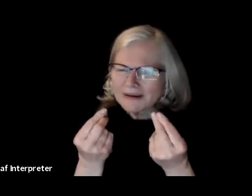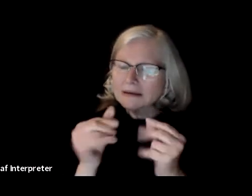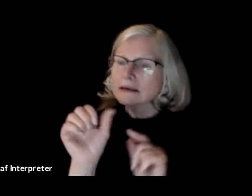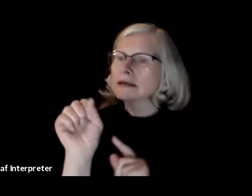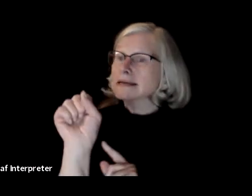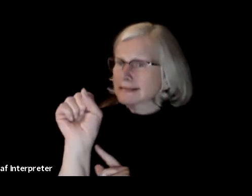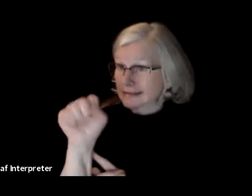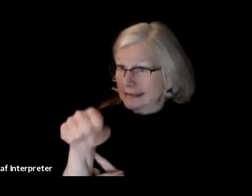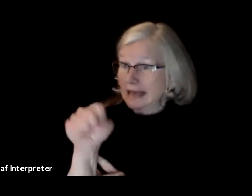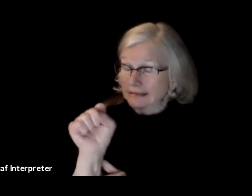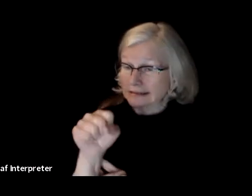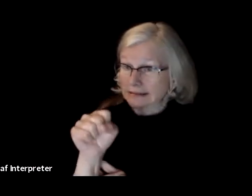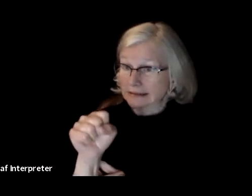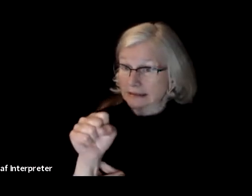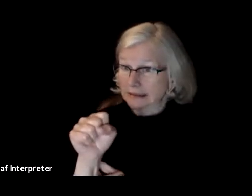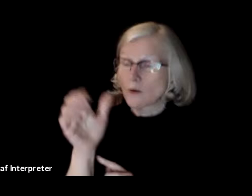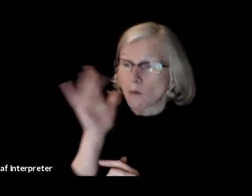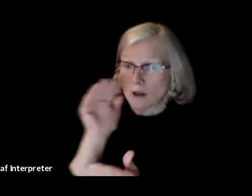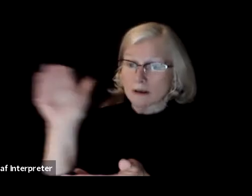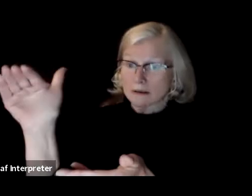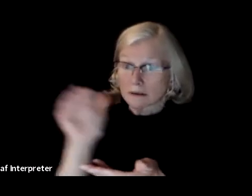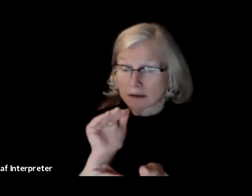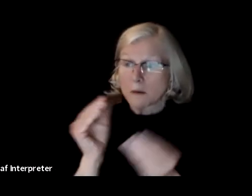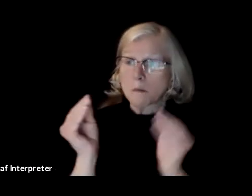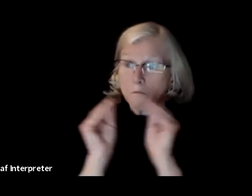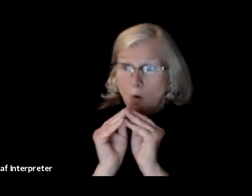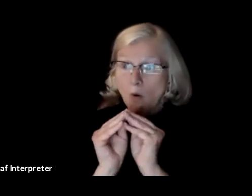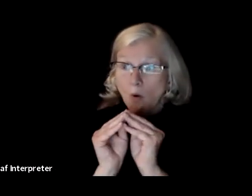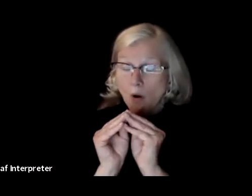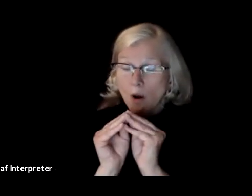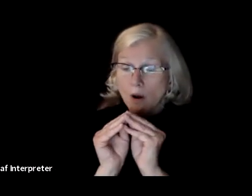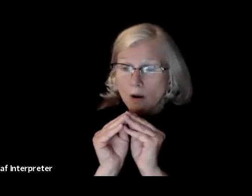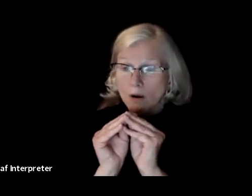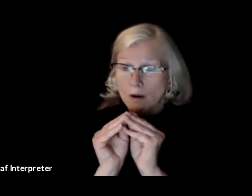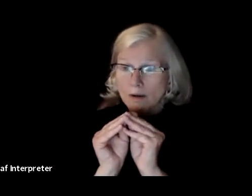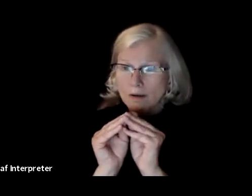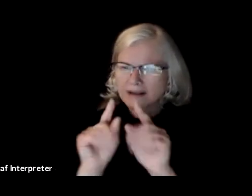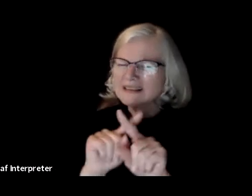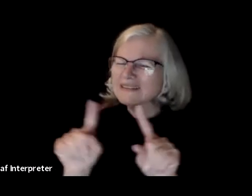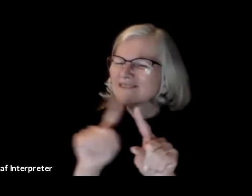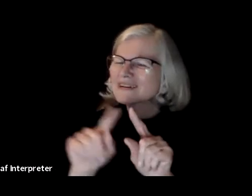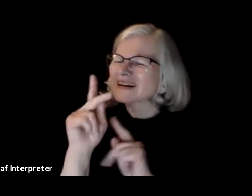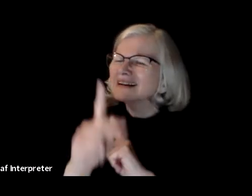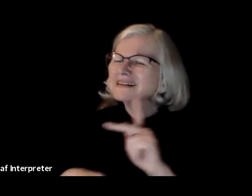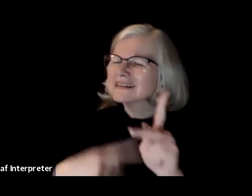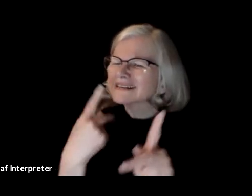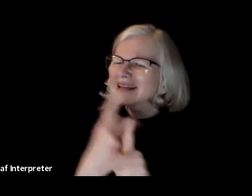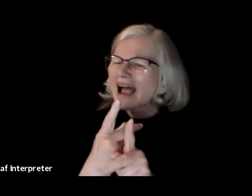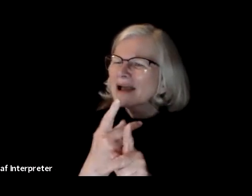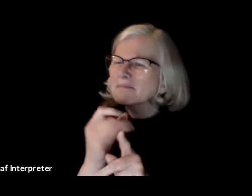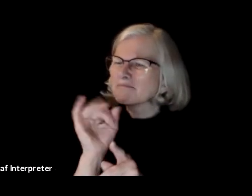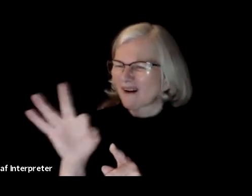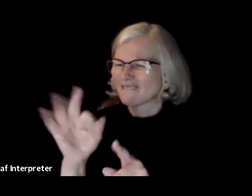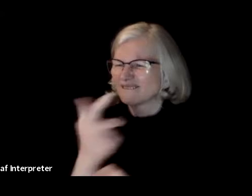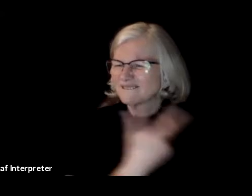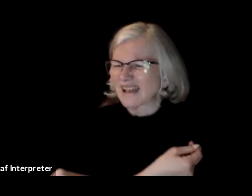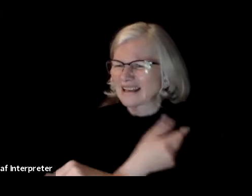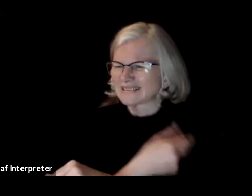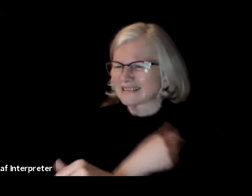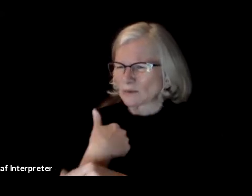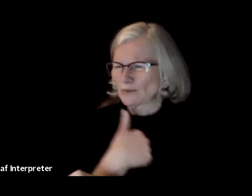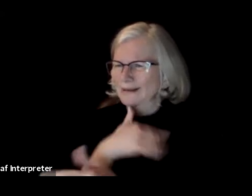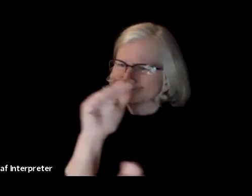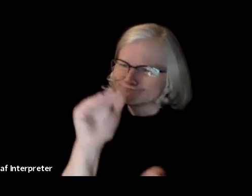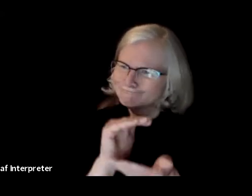to that when you add up all the different streams of vaccine coming into Minnesota, what comes directly to the state versus